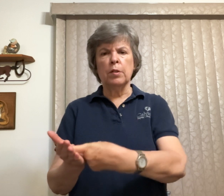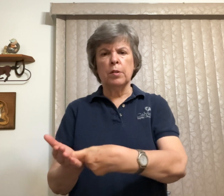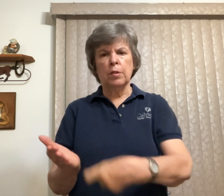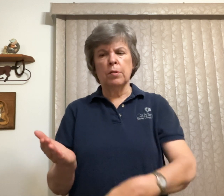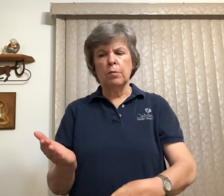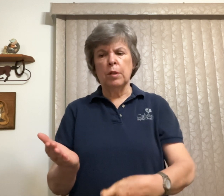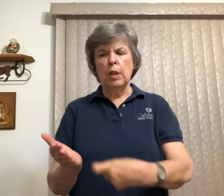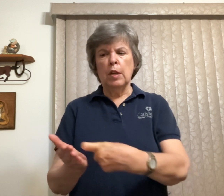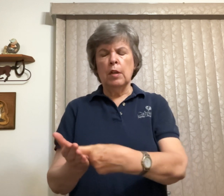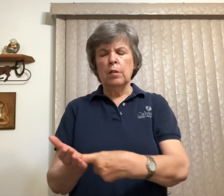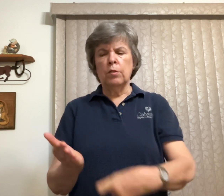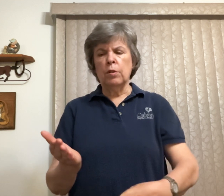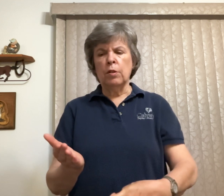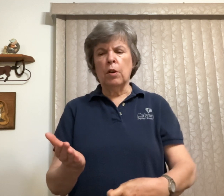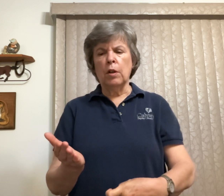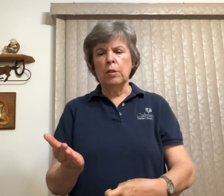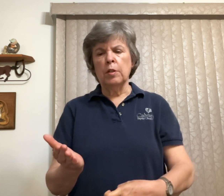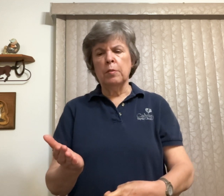So to the cost.